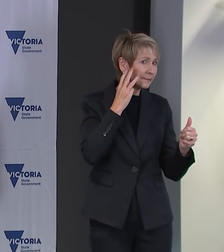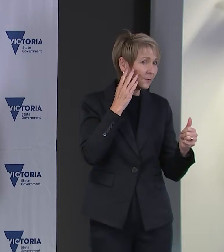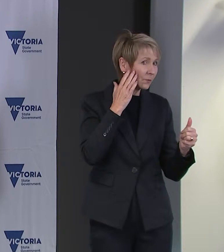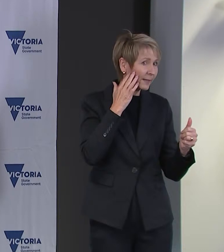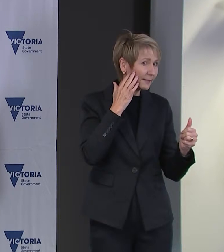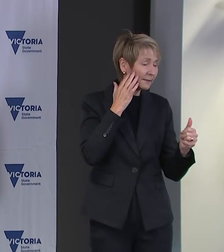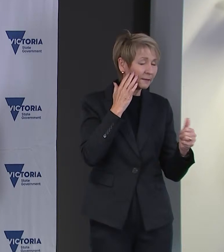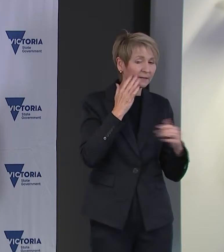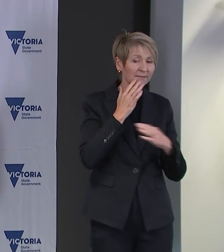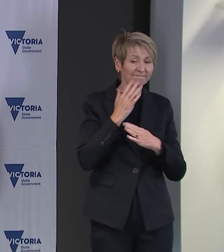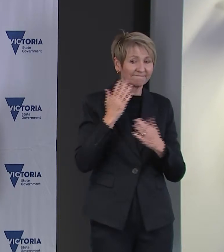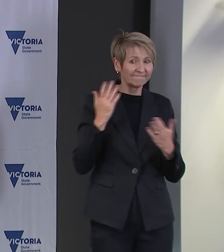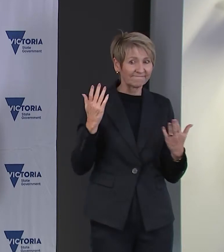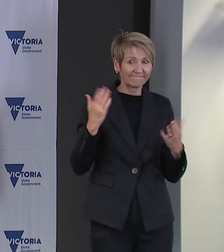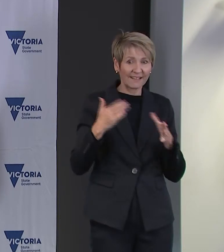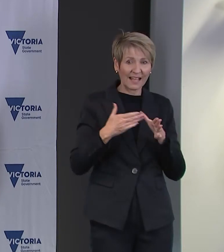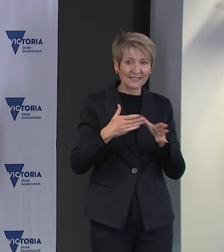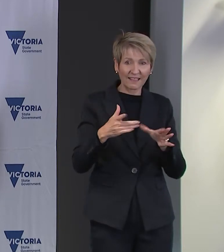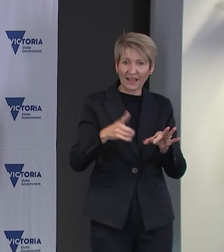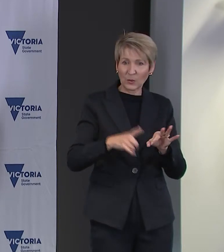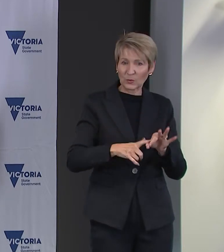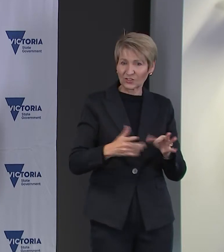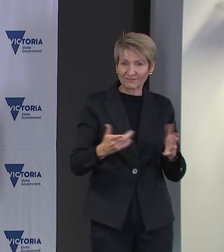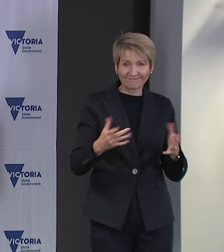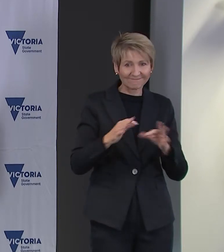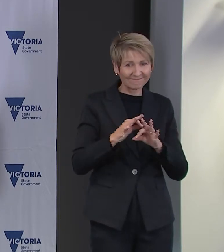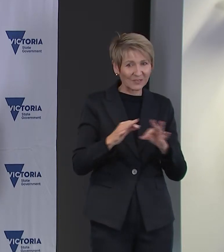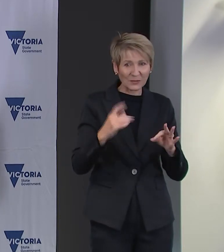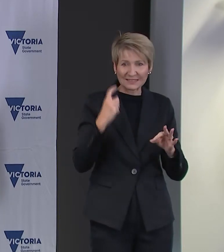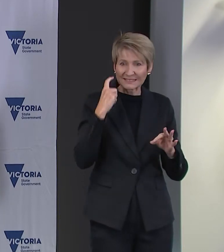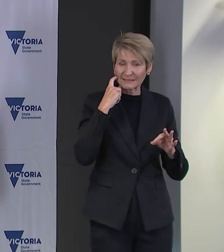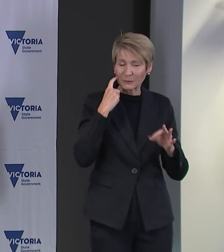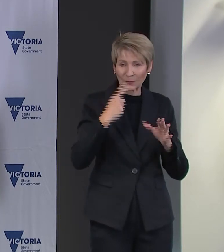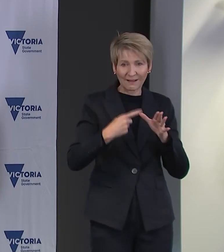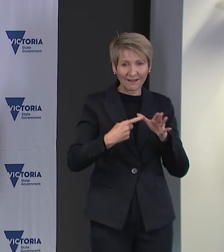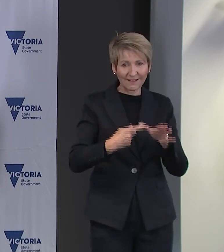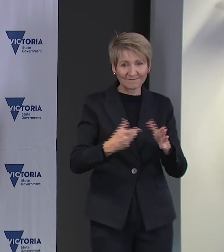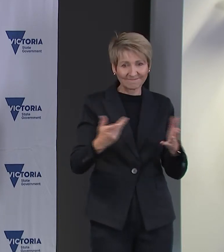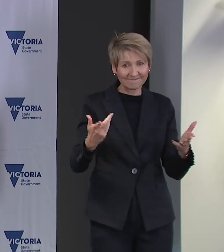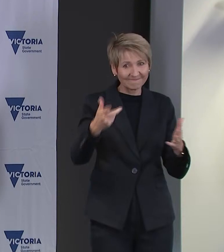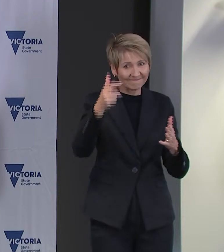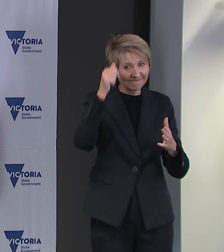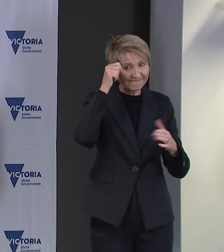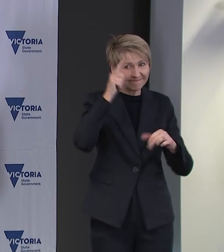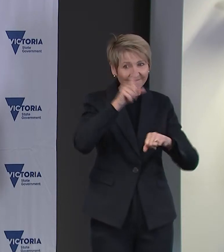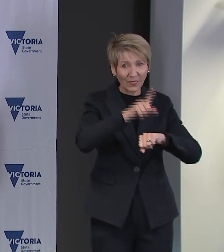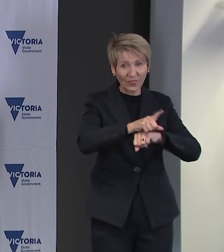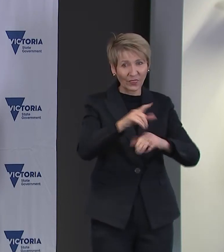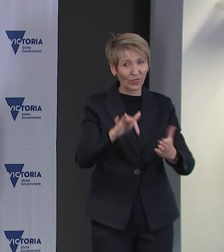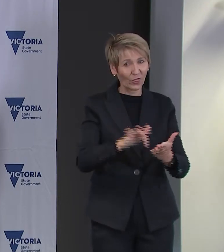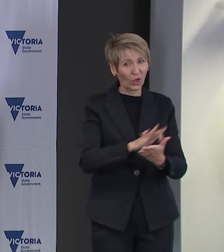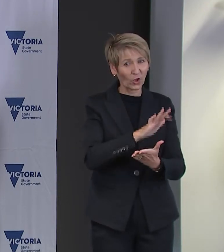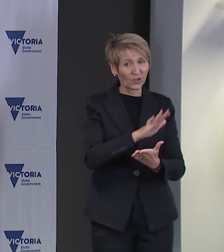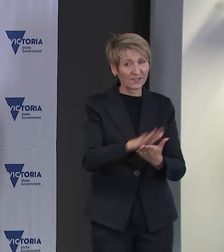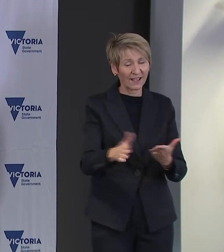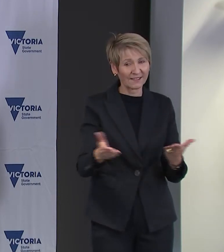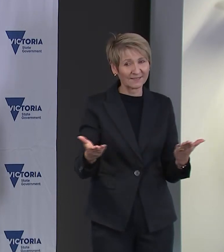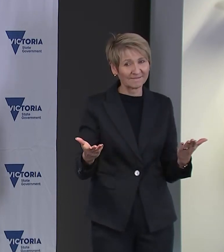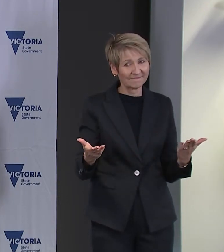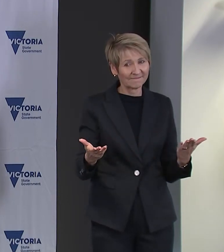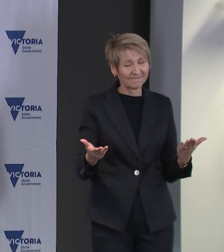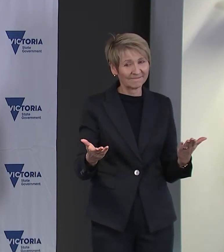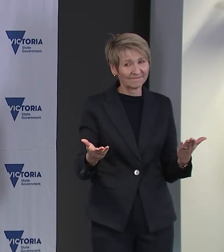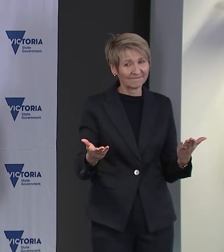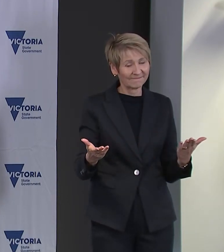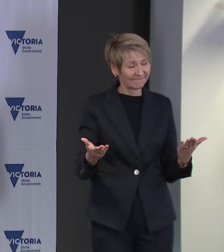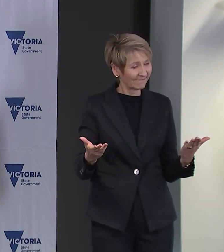no simple answer to that question, Nick. Clearly, as we approach next Thursday, the kind of facts that we've